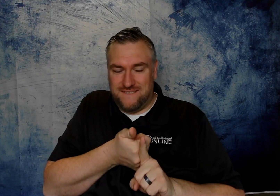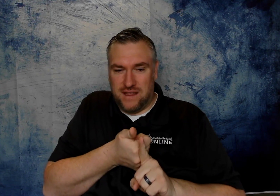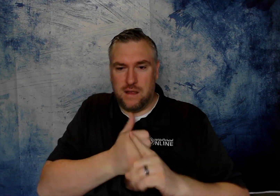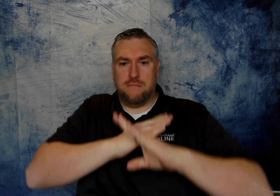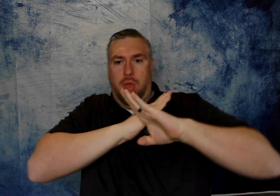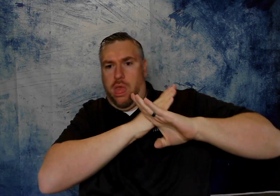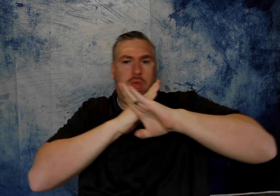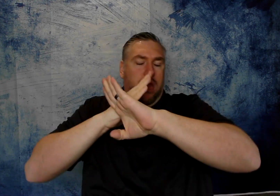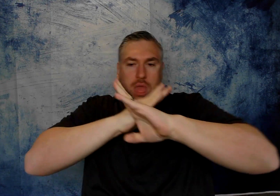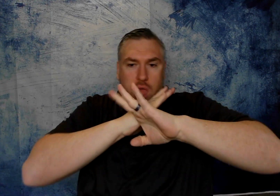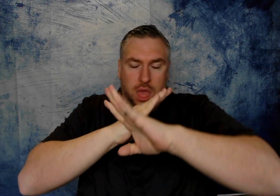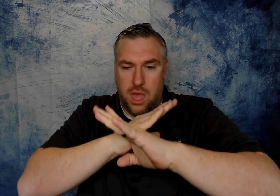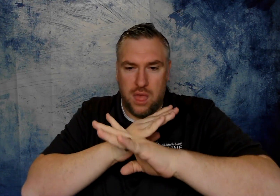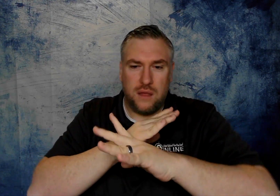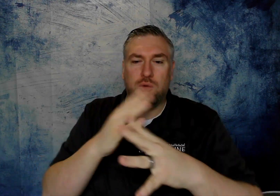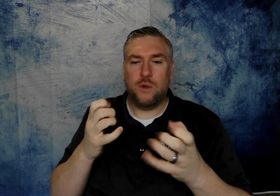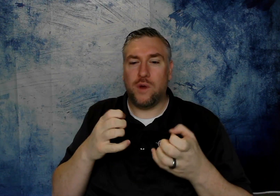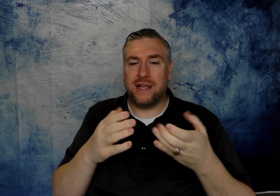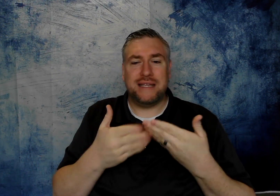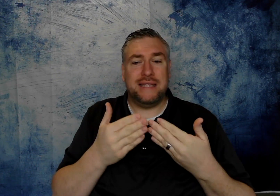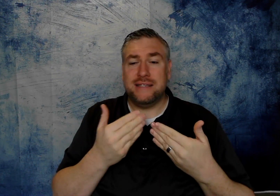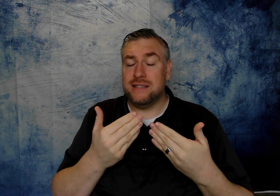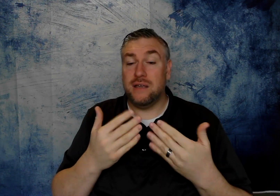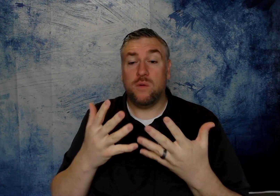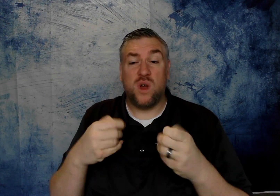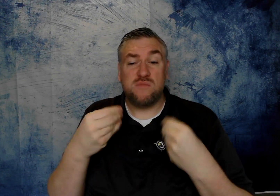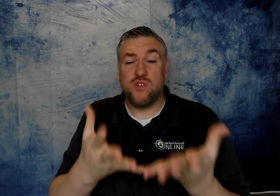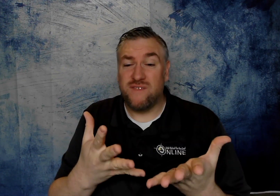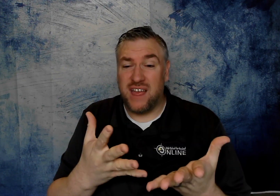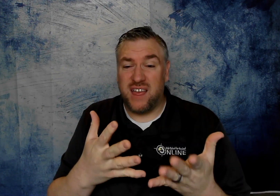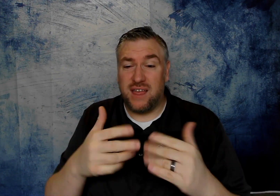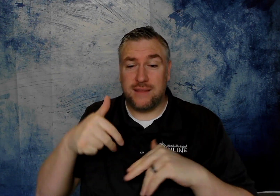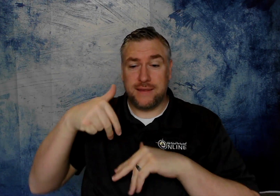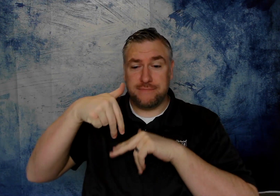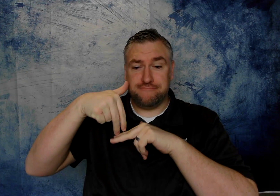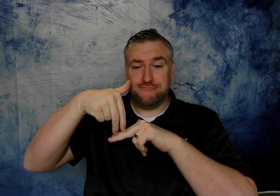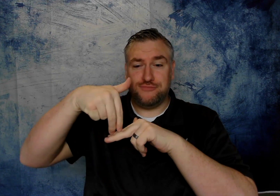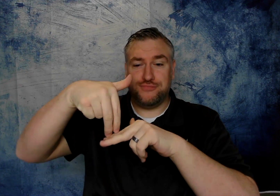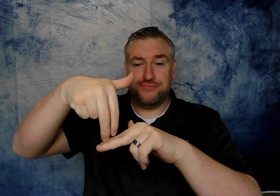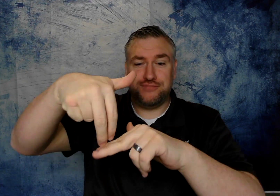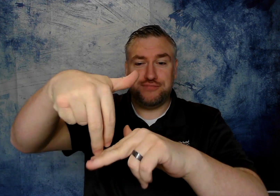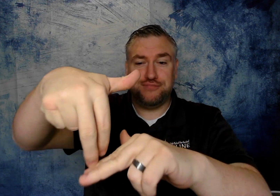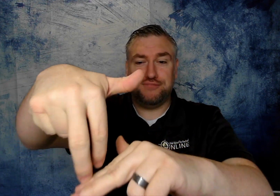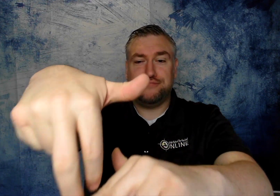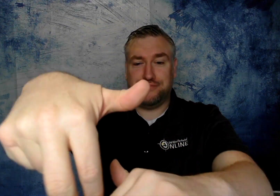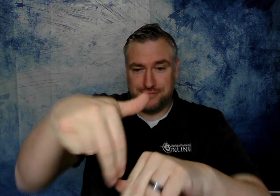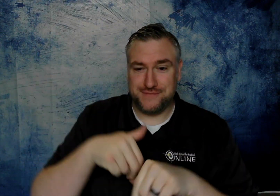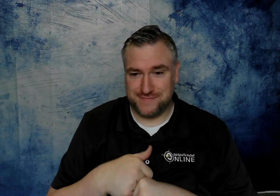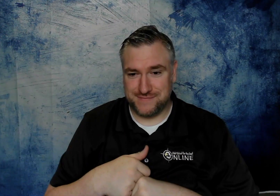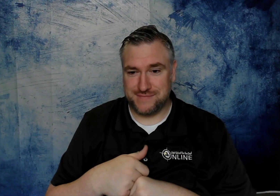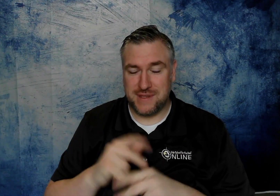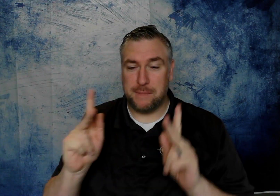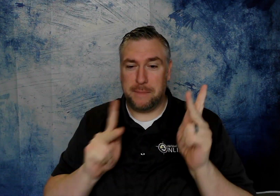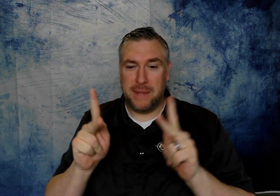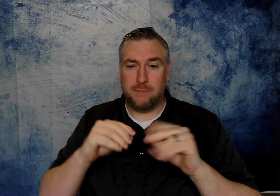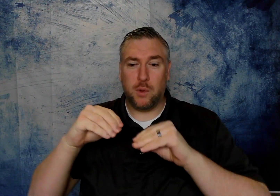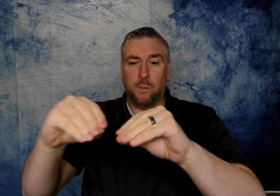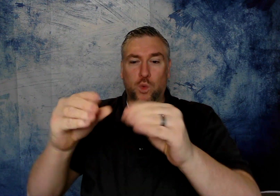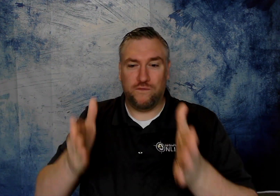system itself, feeling blocked by the system. We want it easy. We want to provide that moving sidewalk, that people